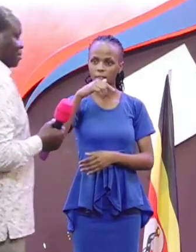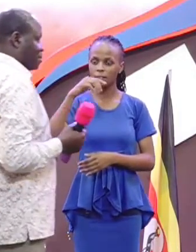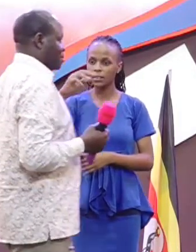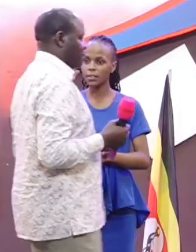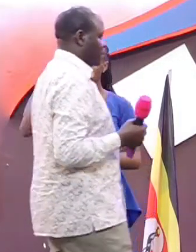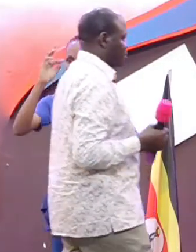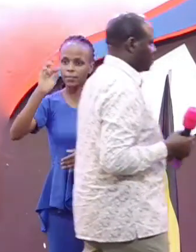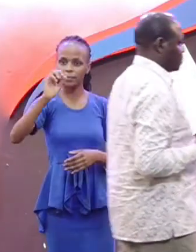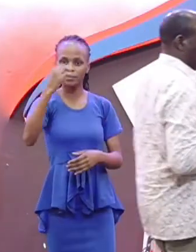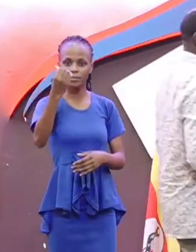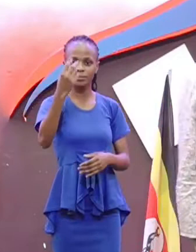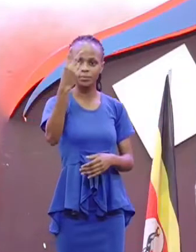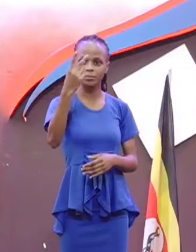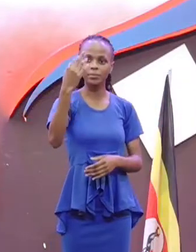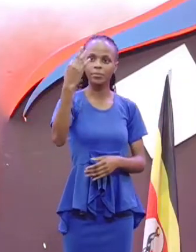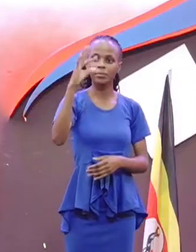31000 17862.